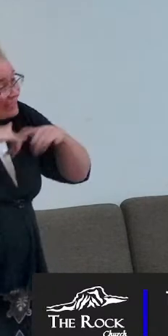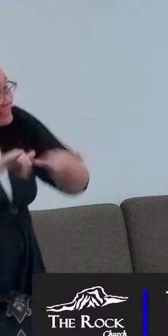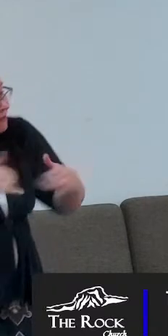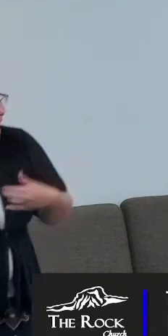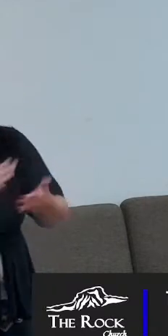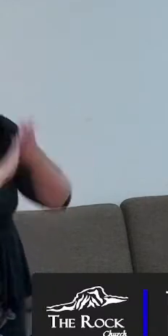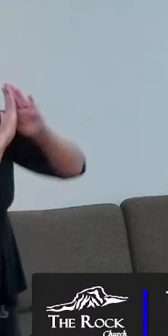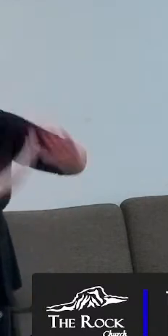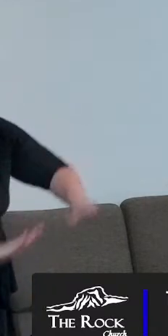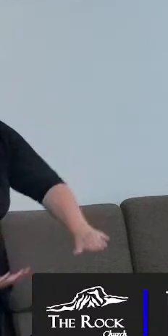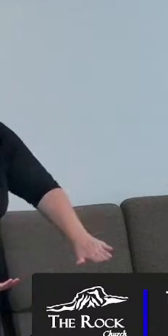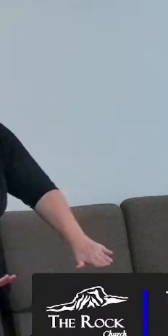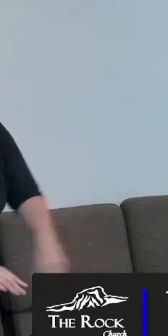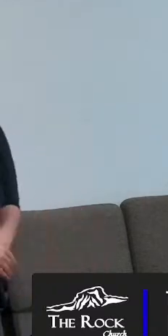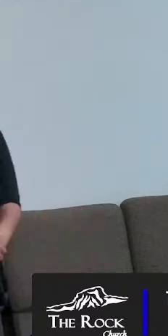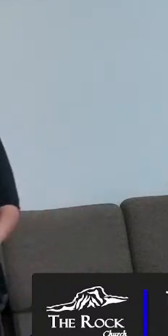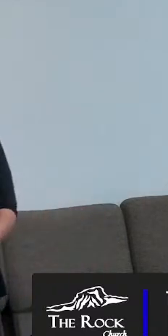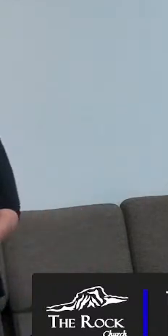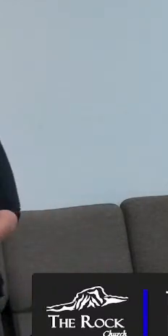got